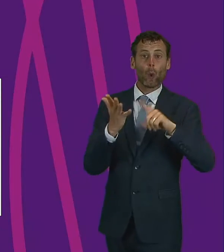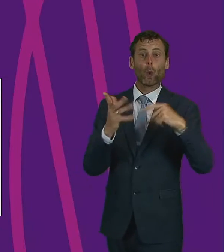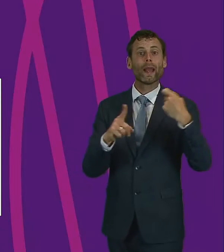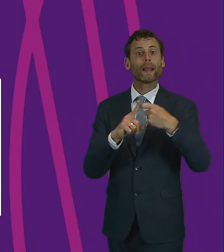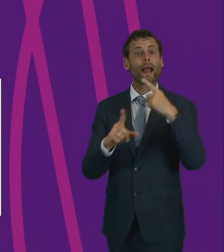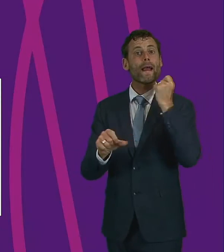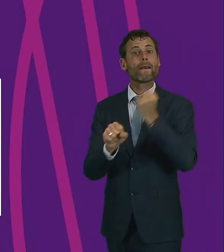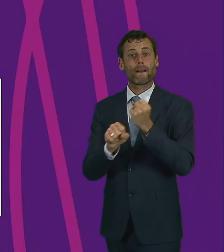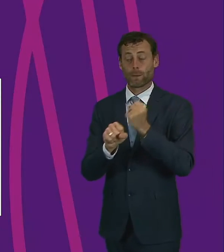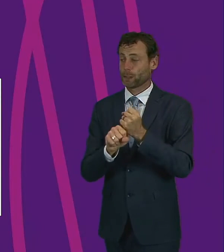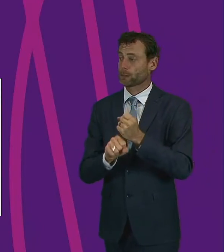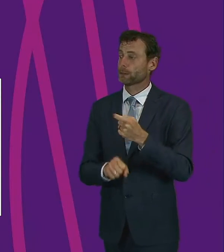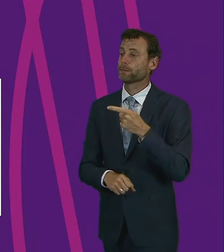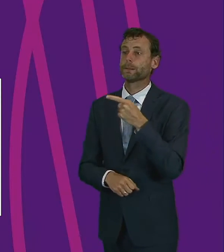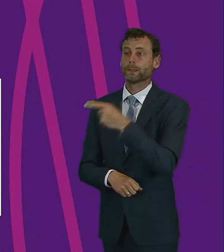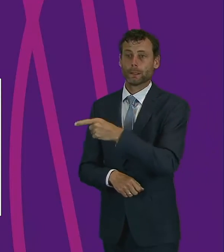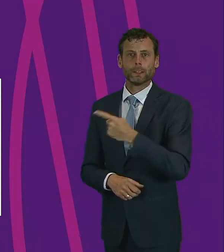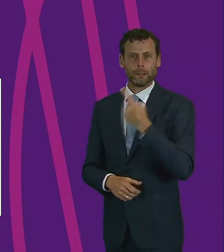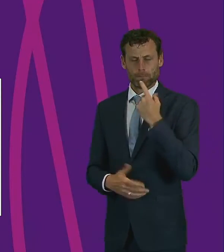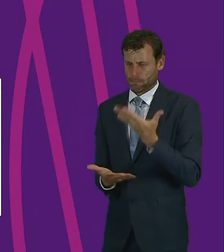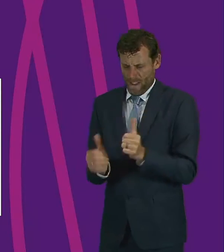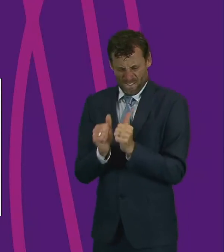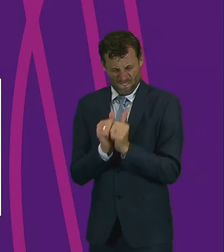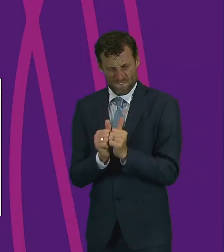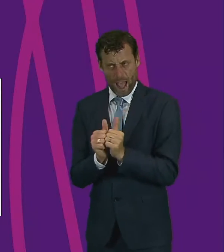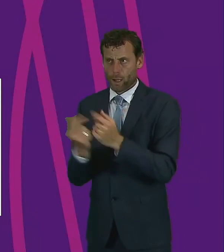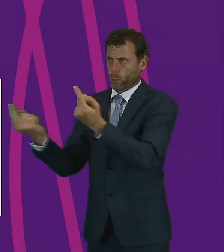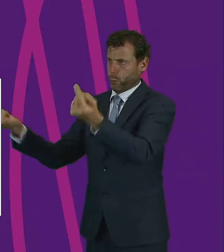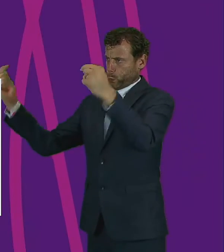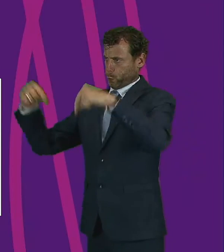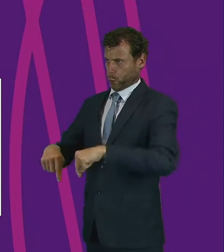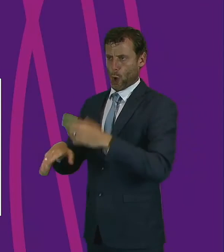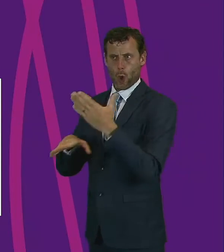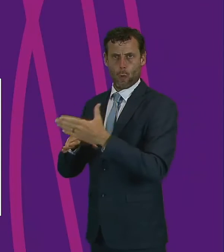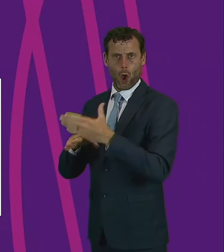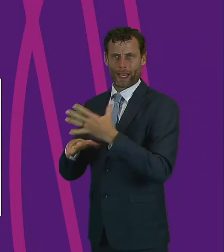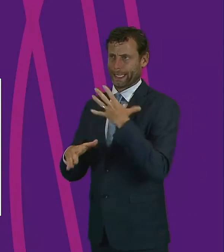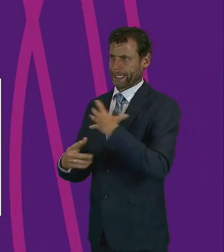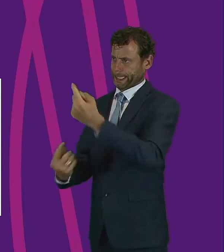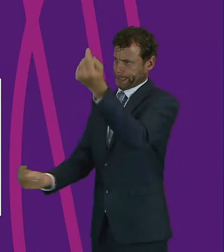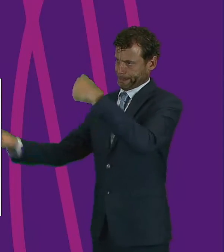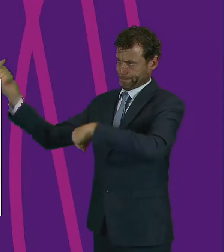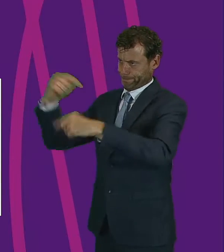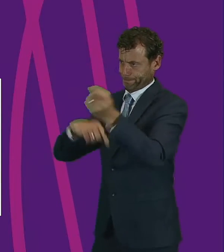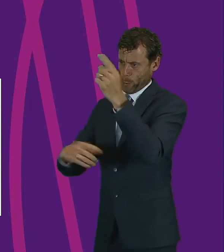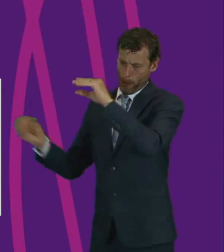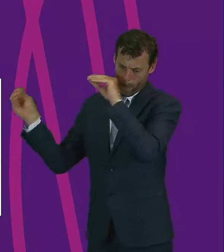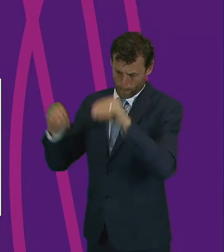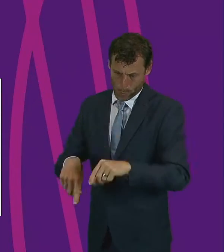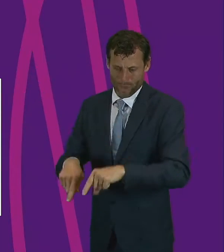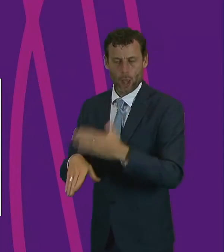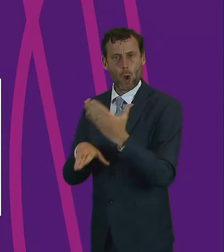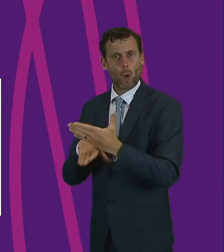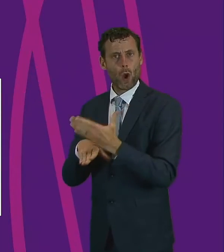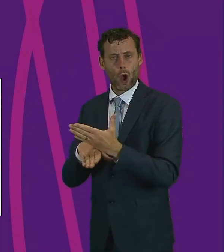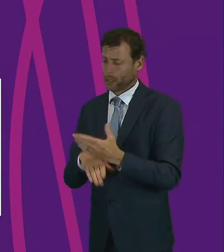does realise that we need migrant workers to come to do this vital work and at the same time expect them to earn